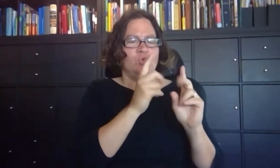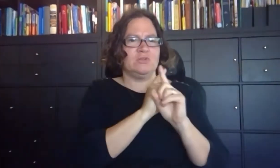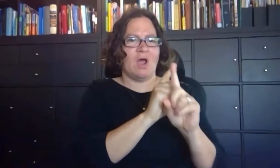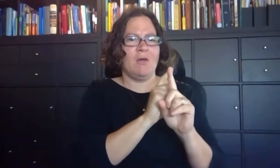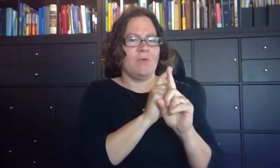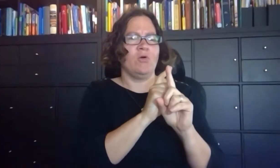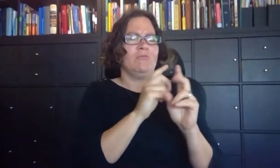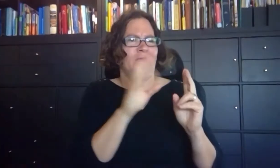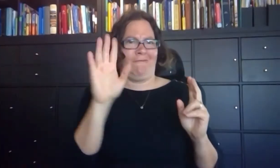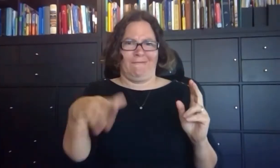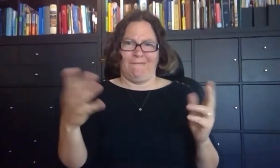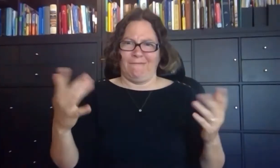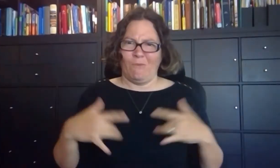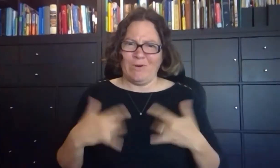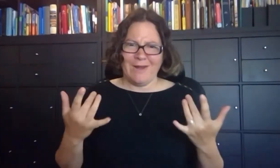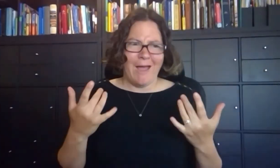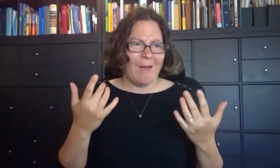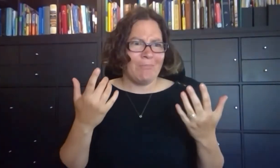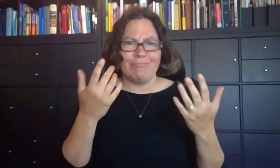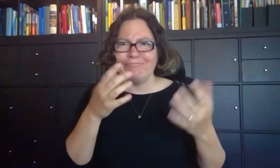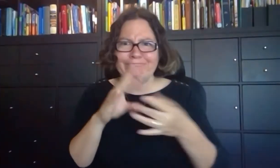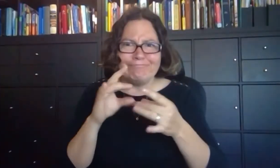we can be so limited.